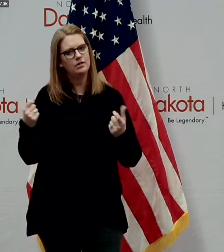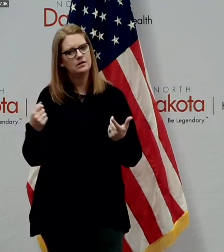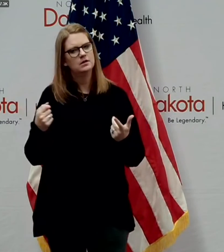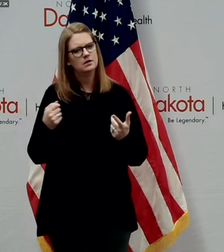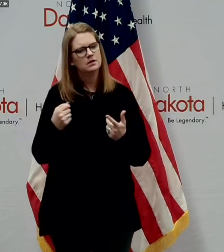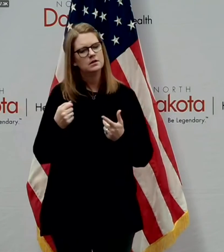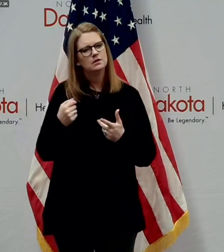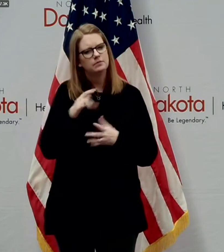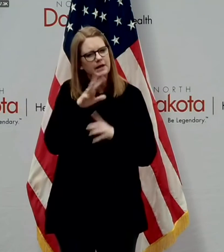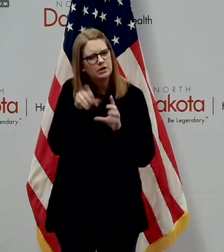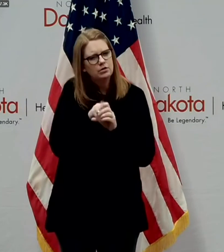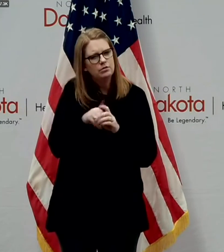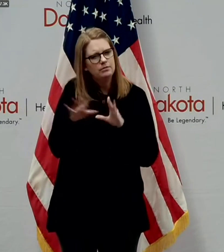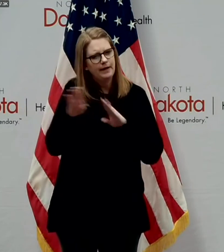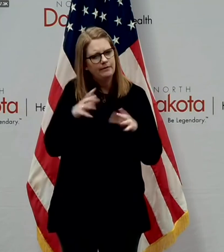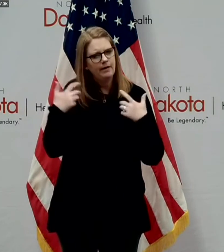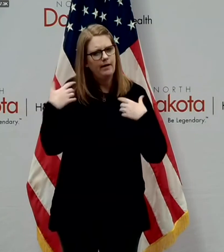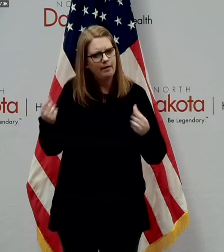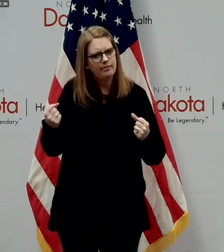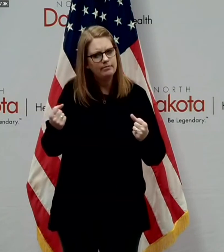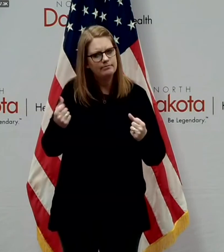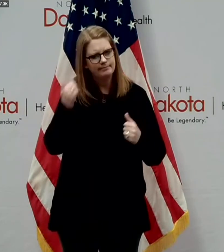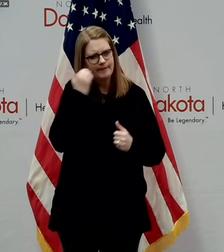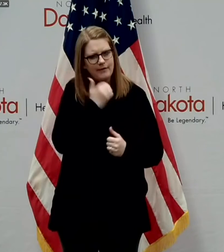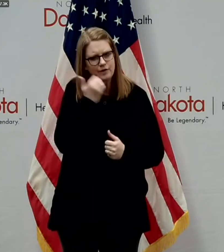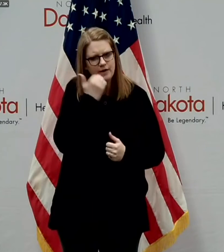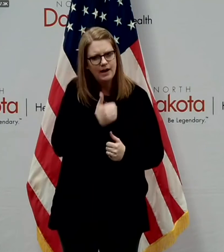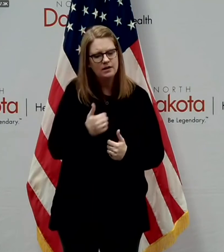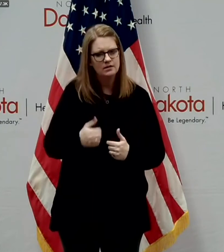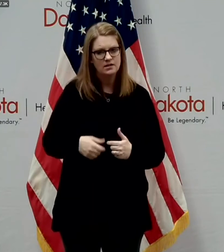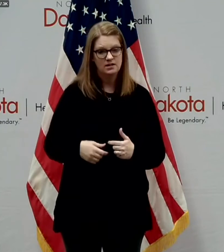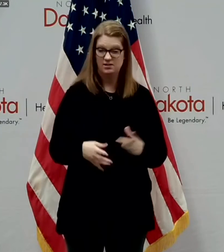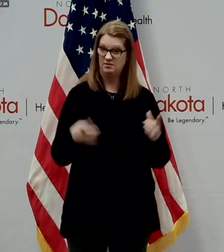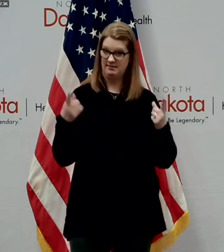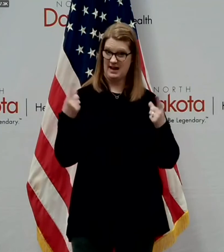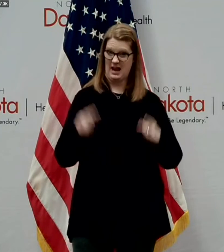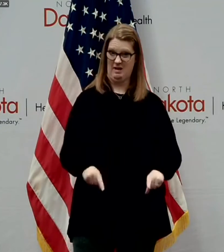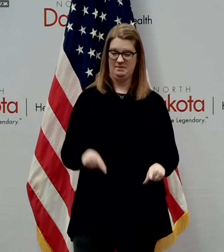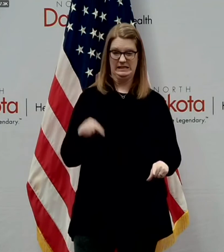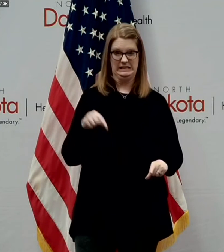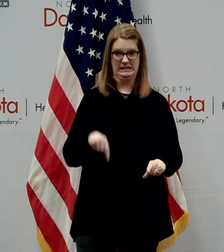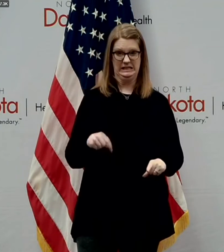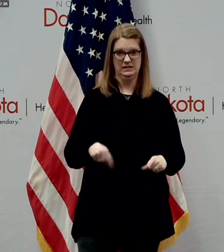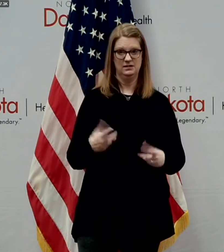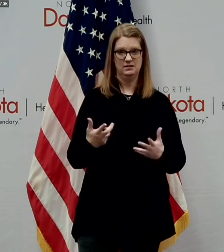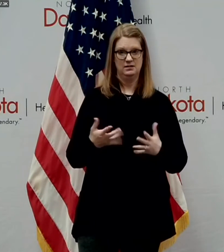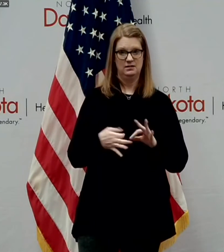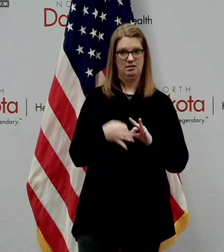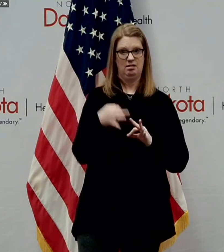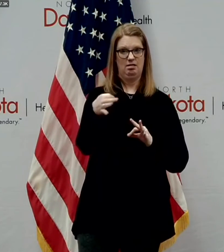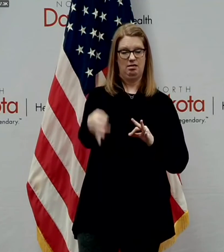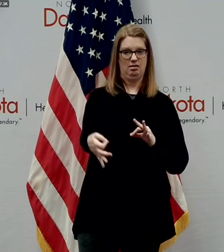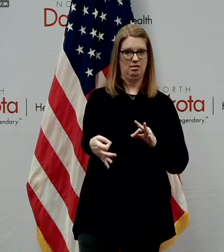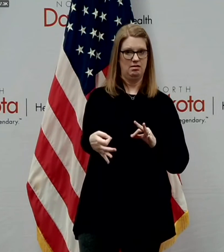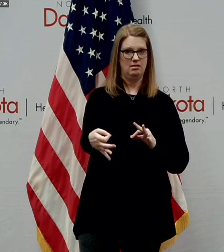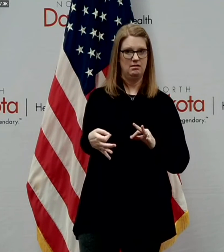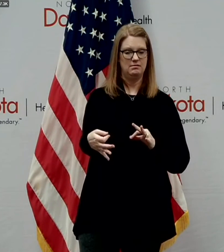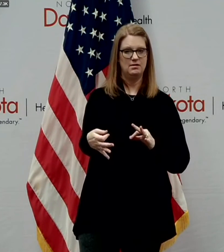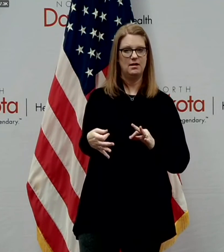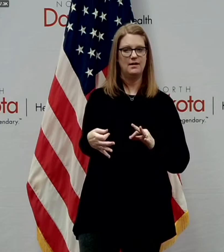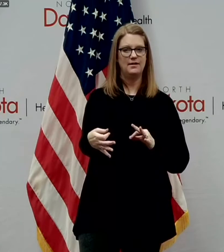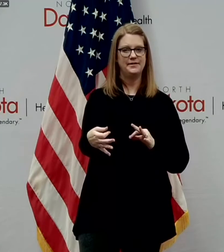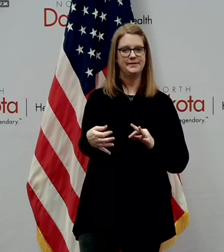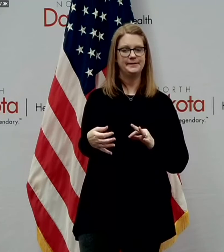a little behavioral health update every day because we know that one of the side effects of the prolonged